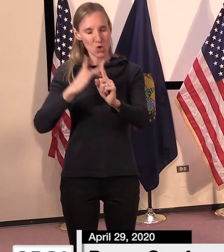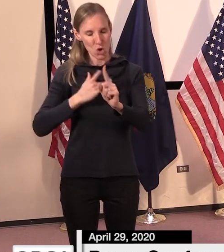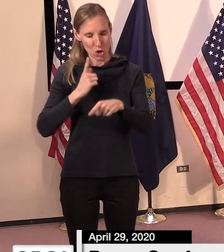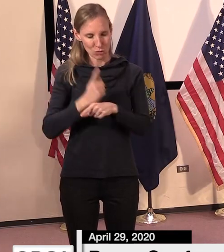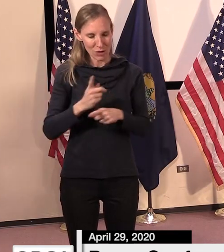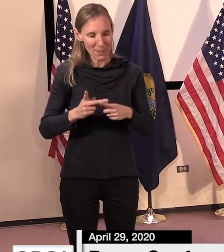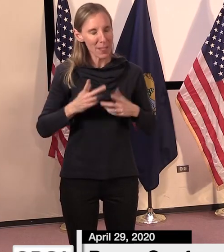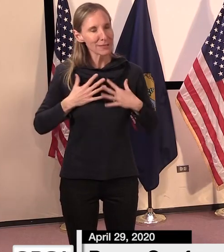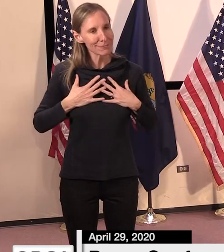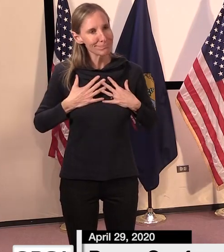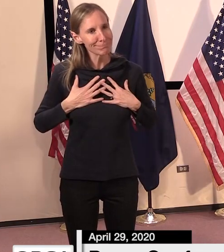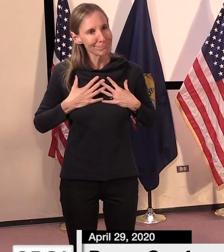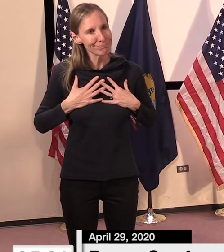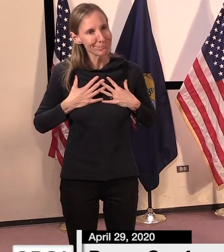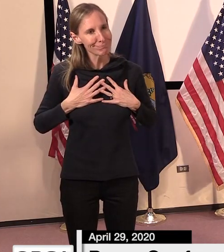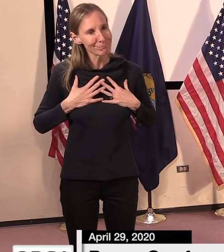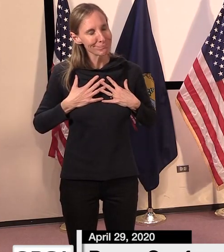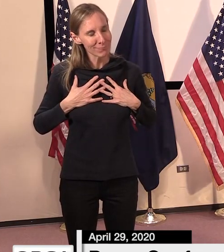right place.